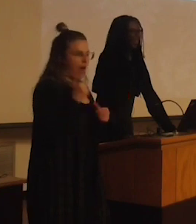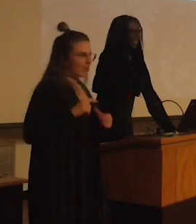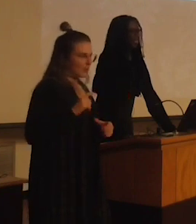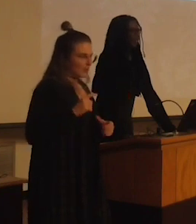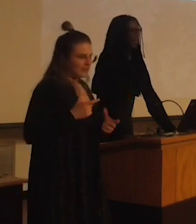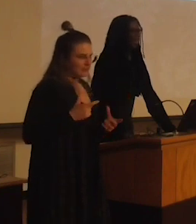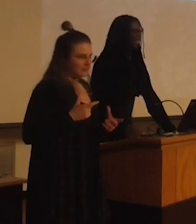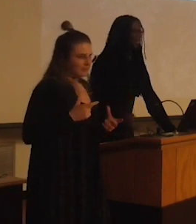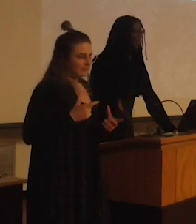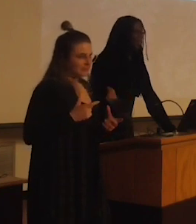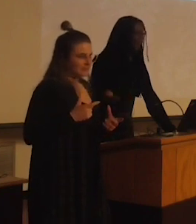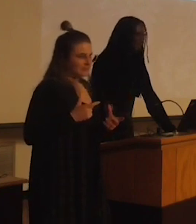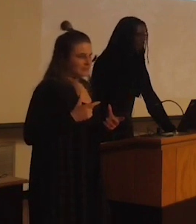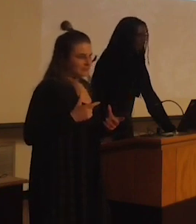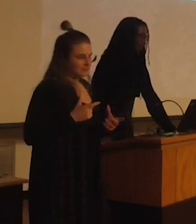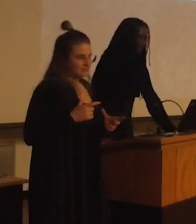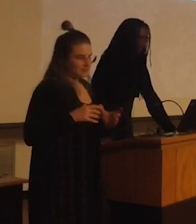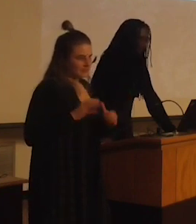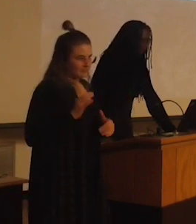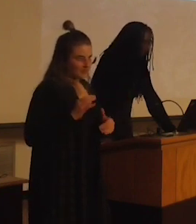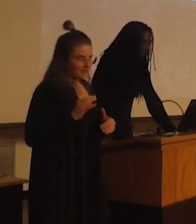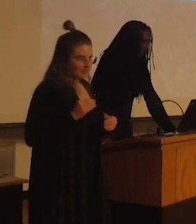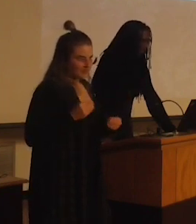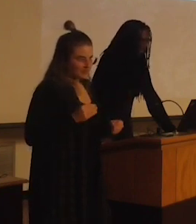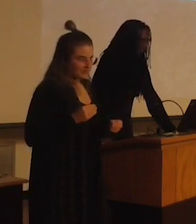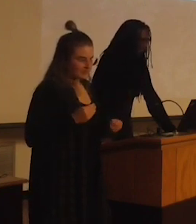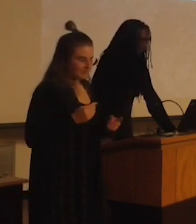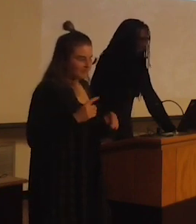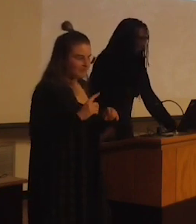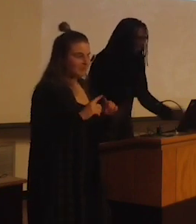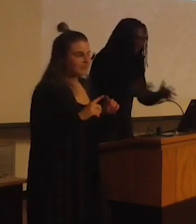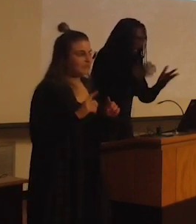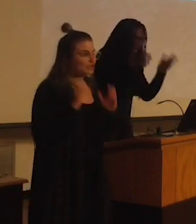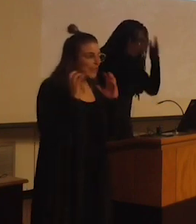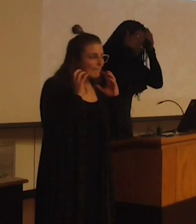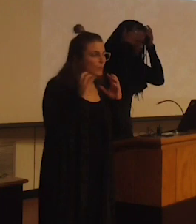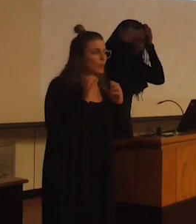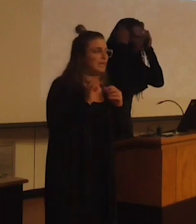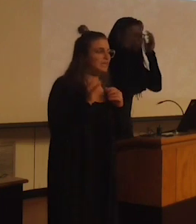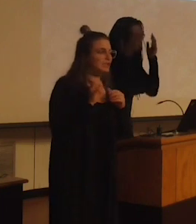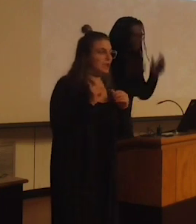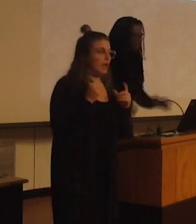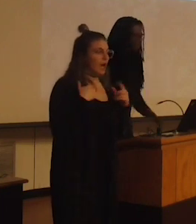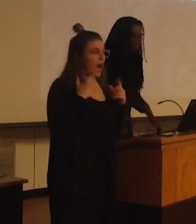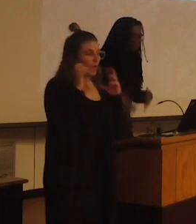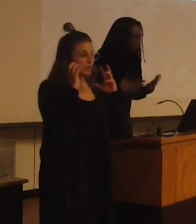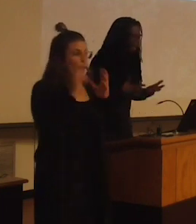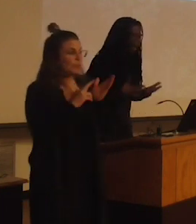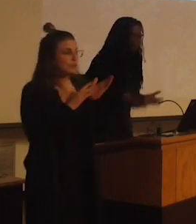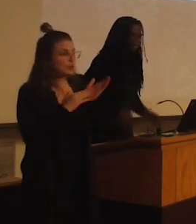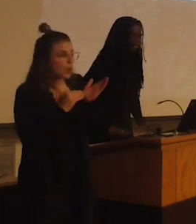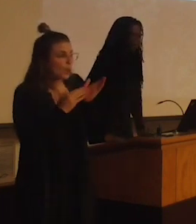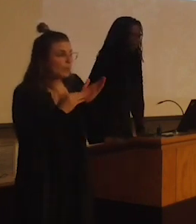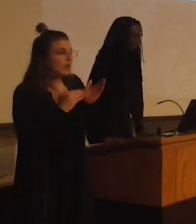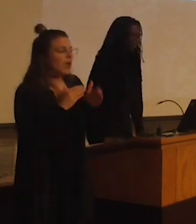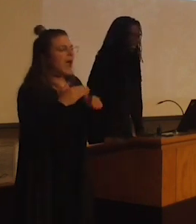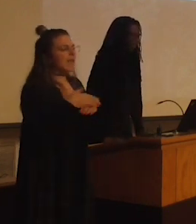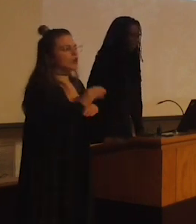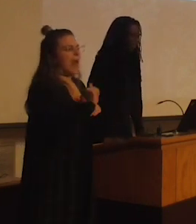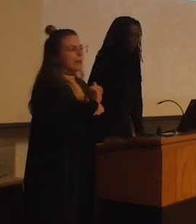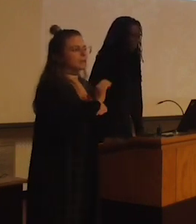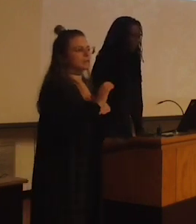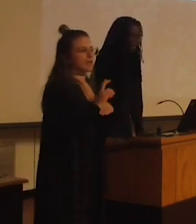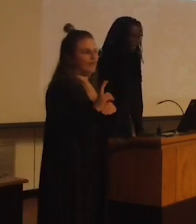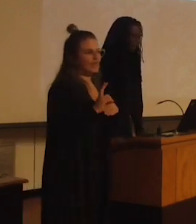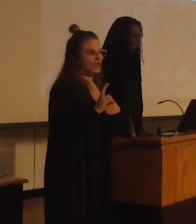I obviously can find in the local Pathmark. Shampoo or conditioner, like I wash my hair with soap, not liquid, followed by apple cider vinegar. It